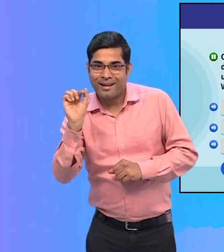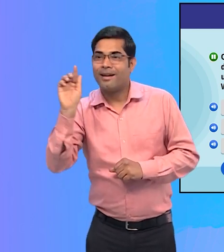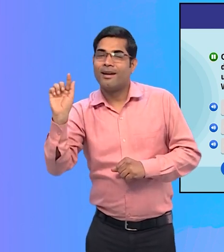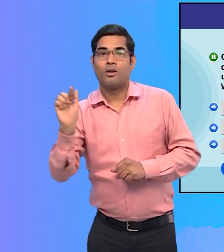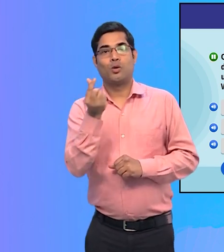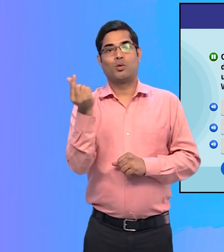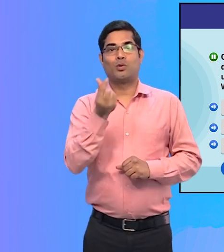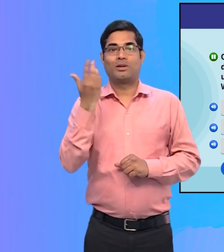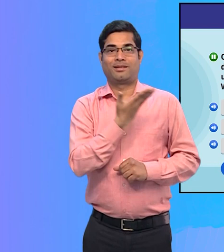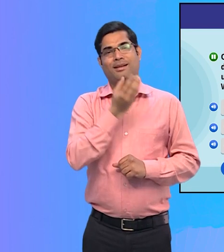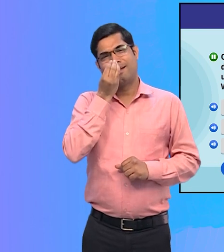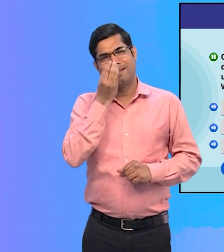independently?